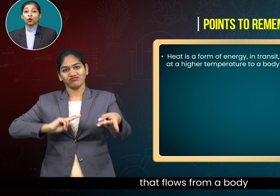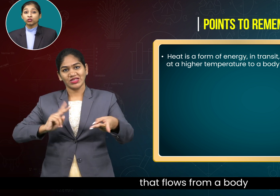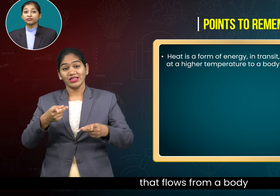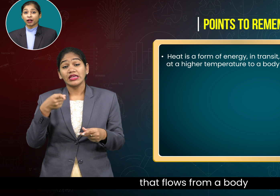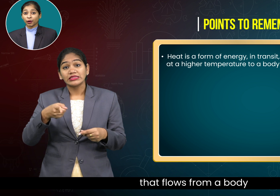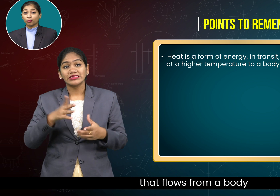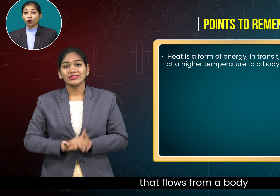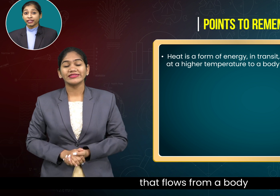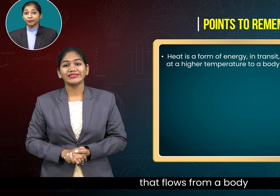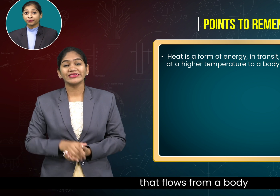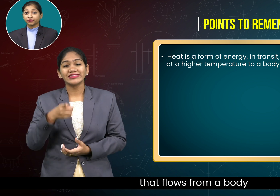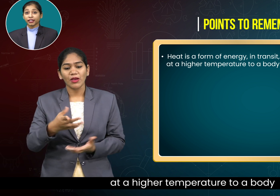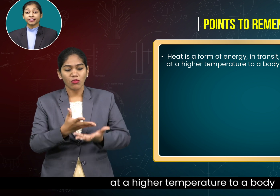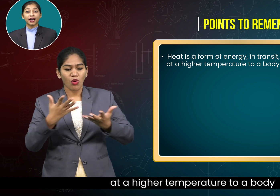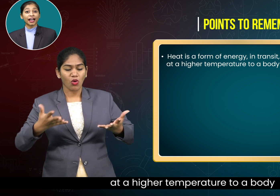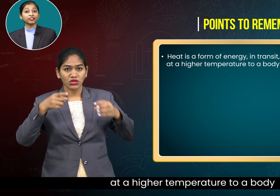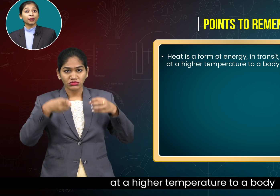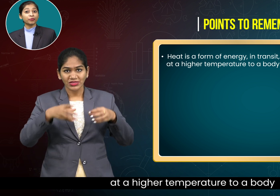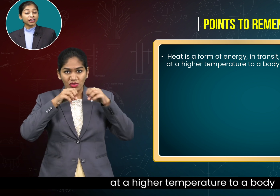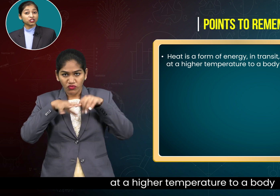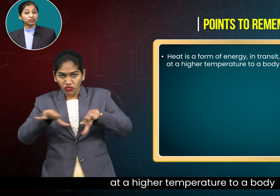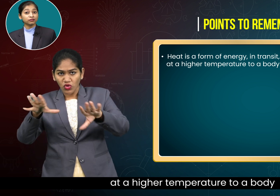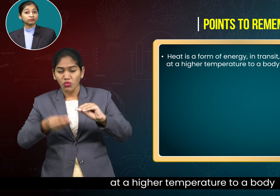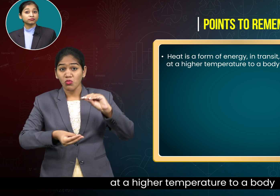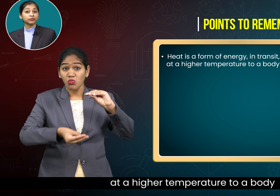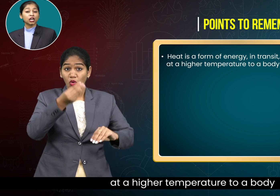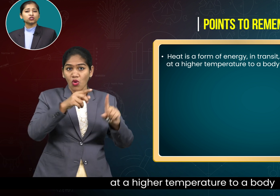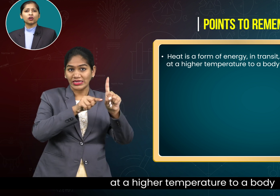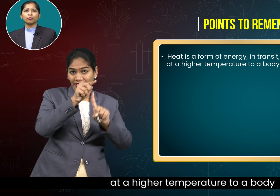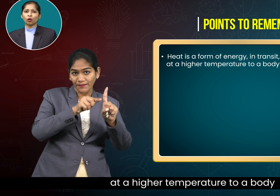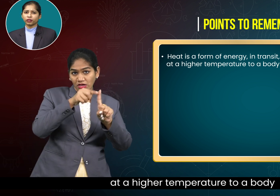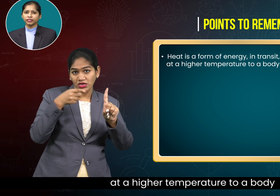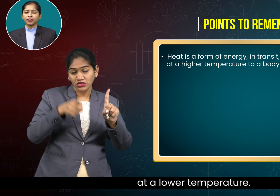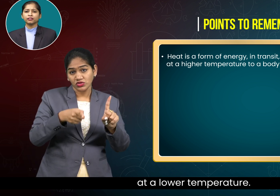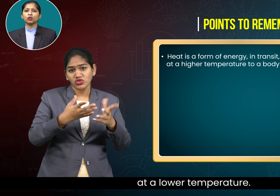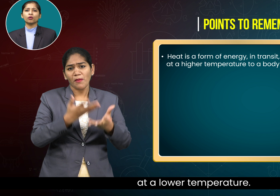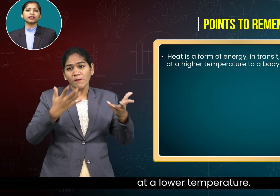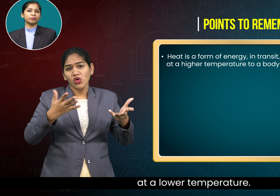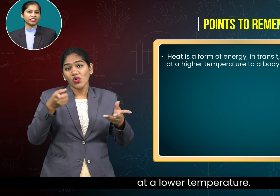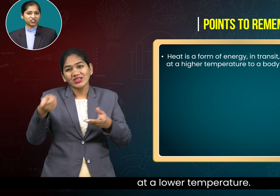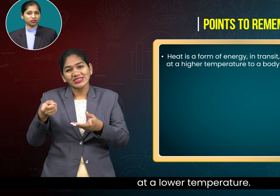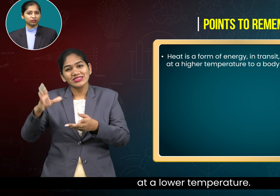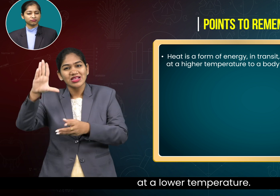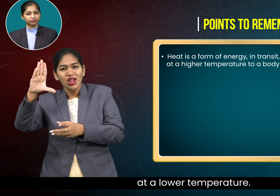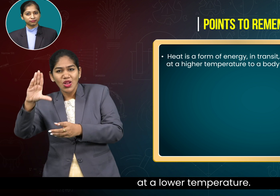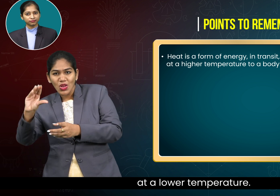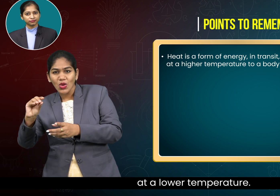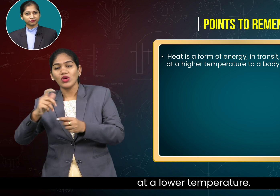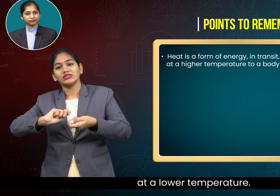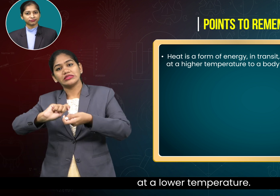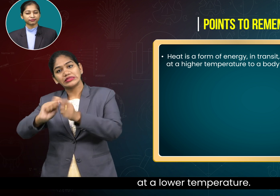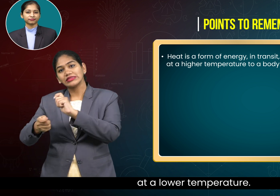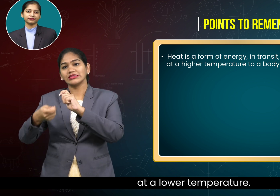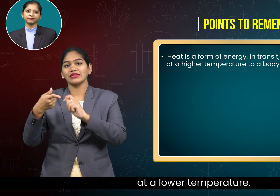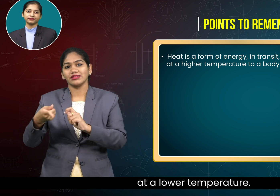that flows from a body at a higher temperature to a body at a lower temperature.